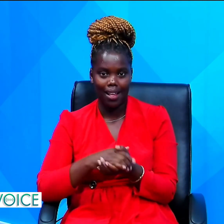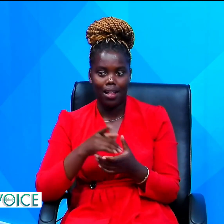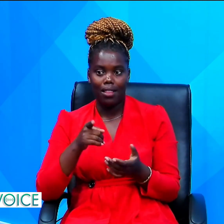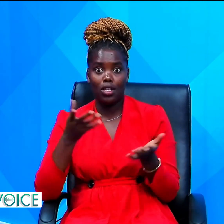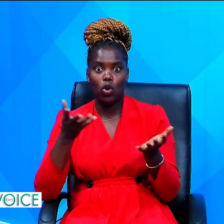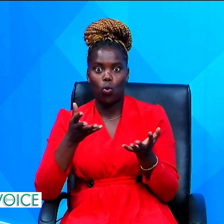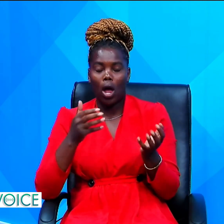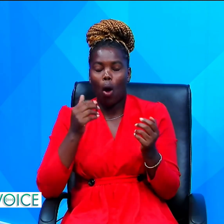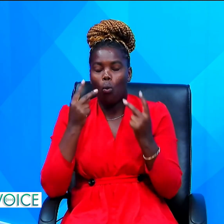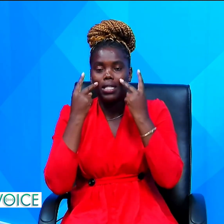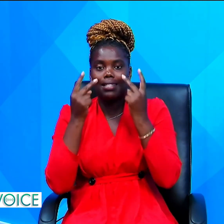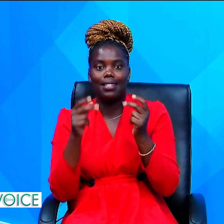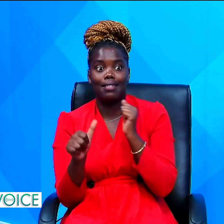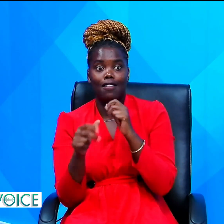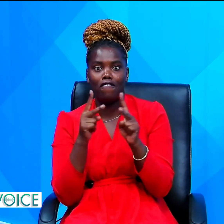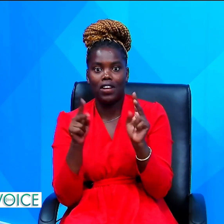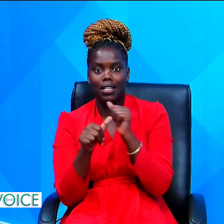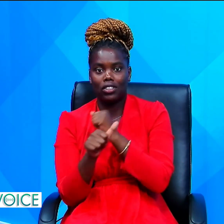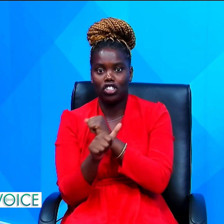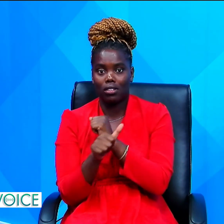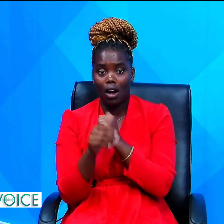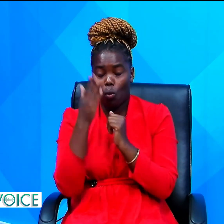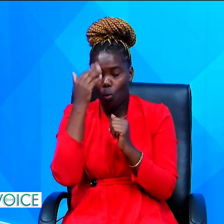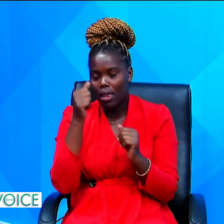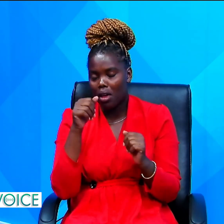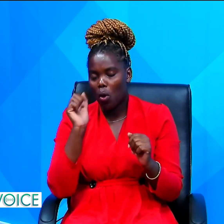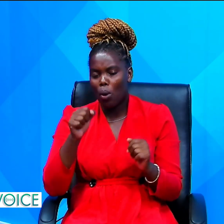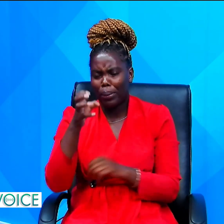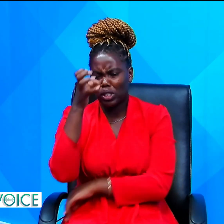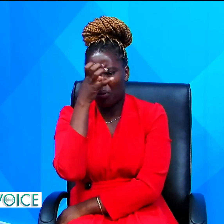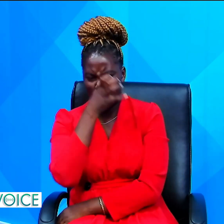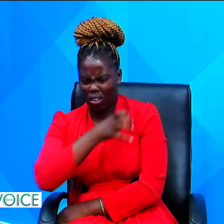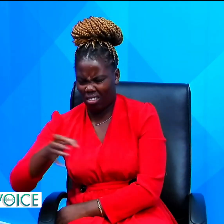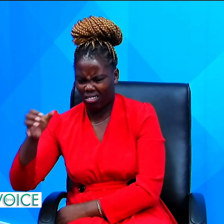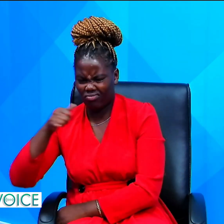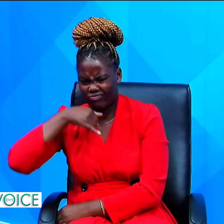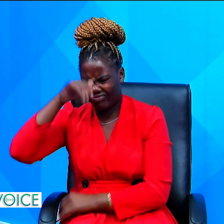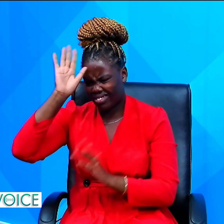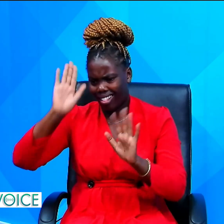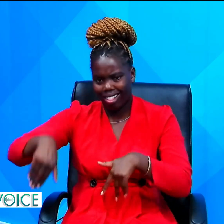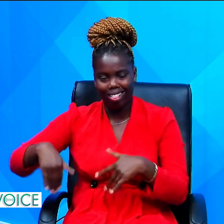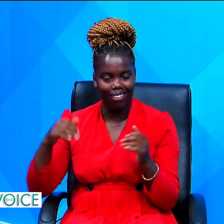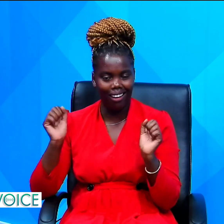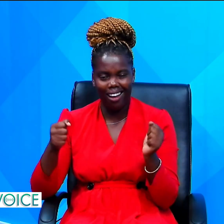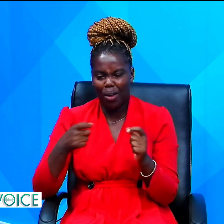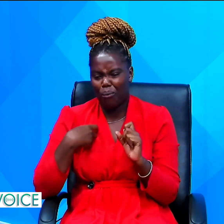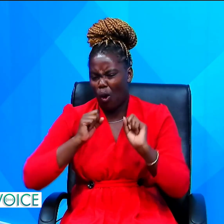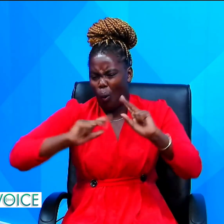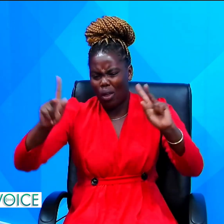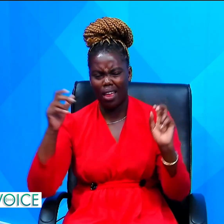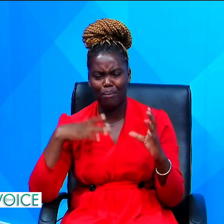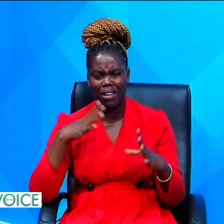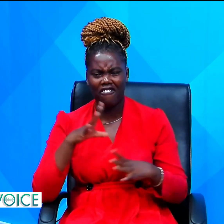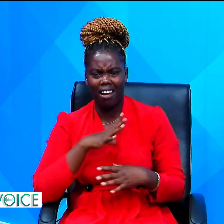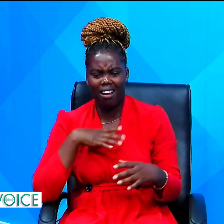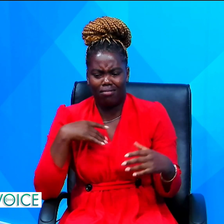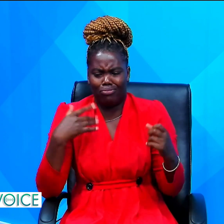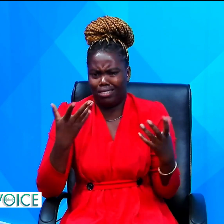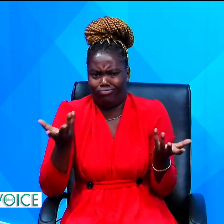this is where we see a lot of danger because a lot of people ignore. They feel like they are okay and their bodies are fine.